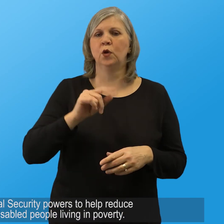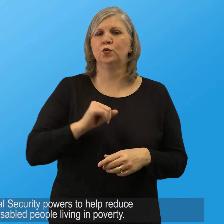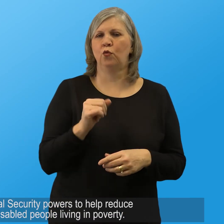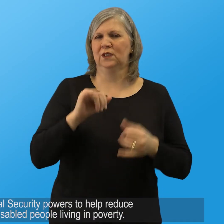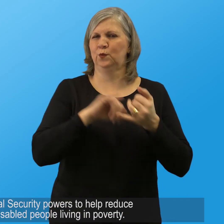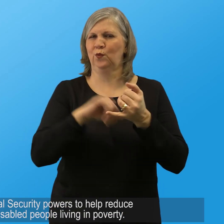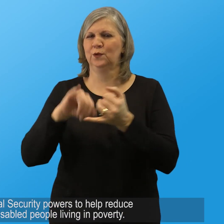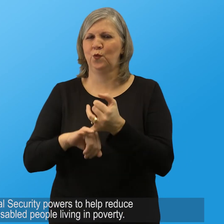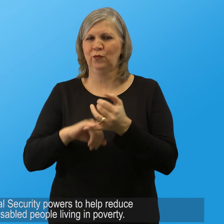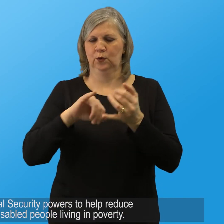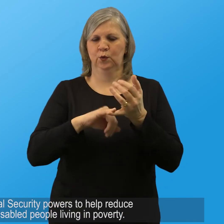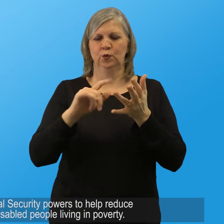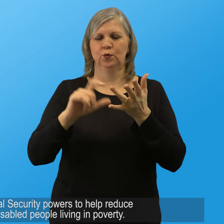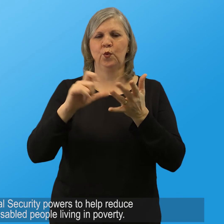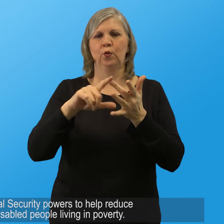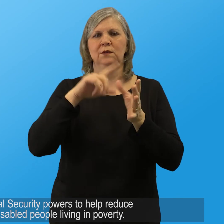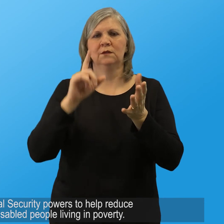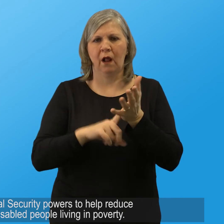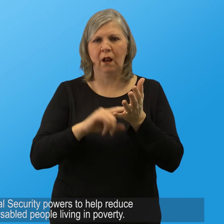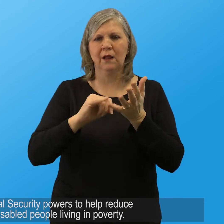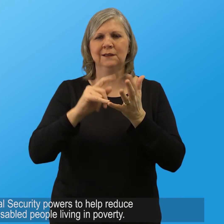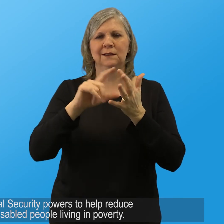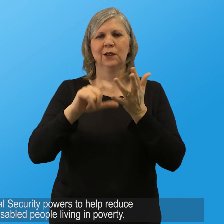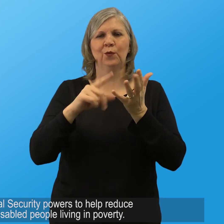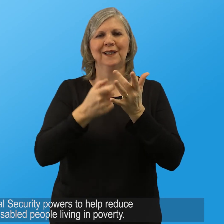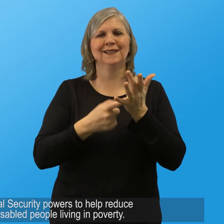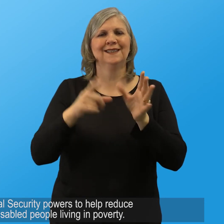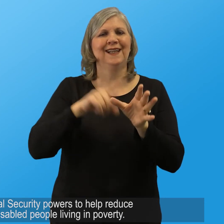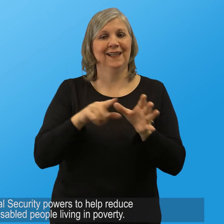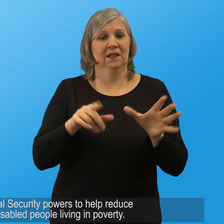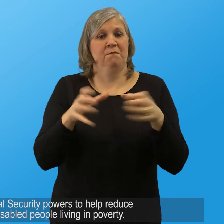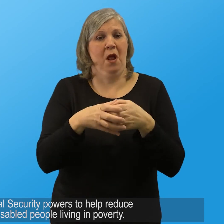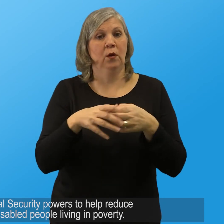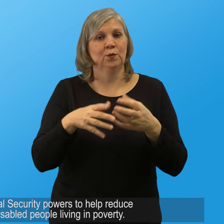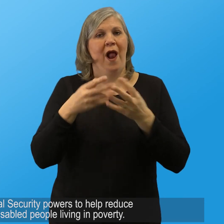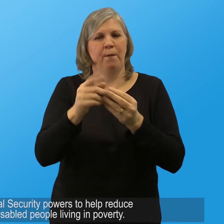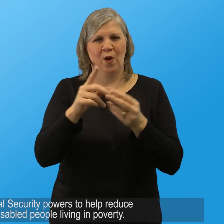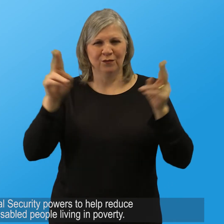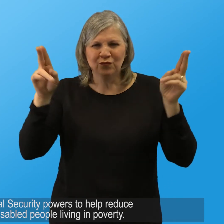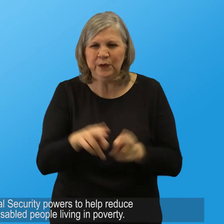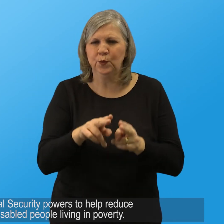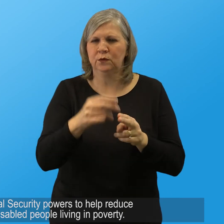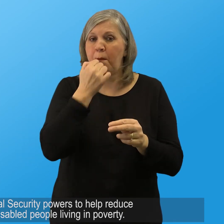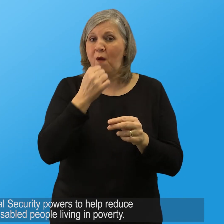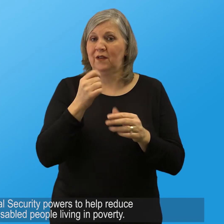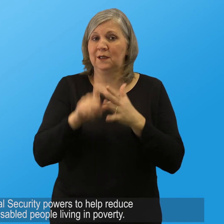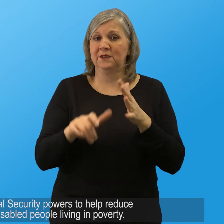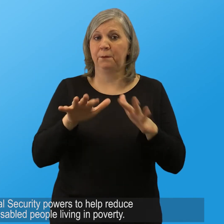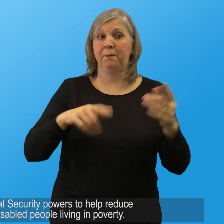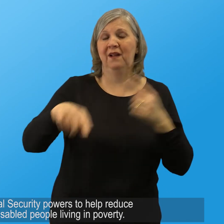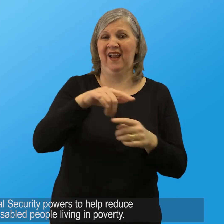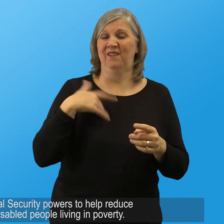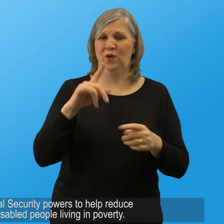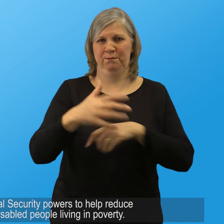Use the Scottish Social Security powers to help reduce the number of disabled people living in poverty.